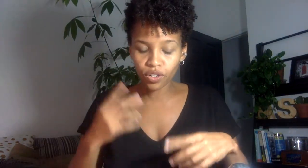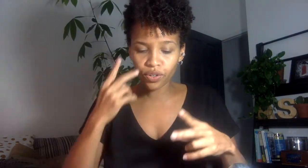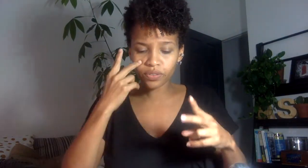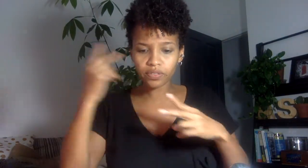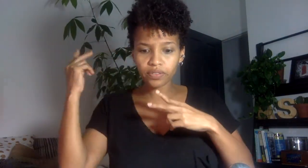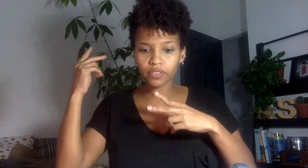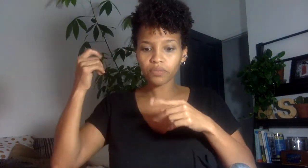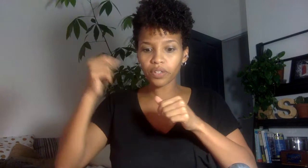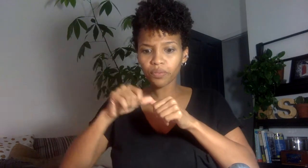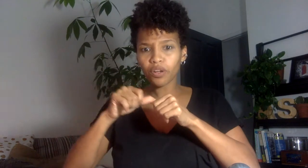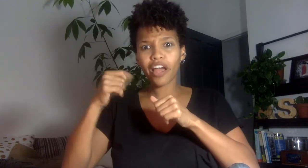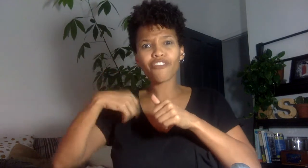So